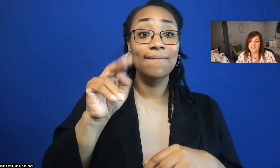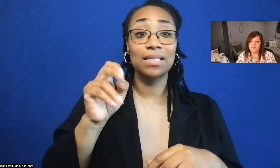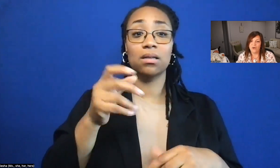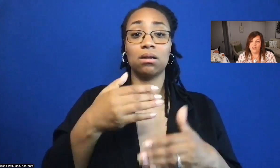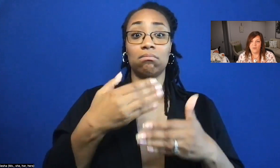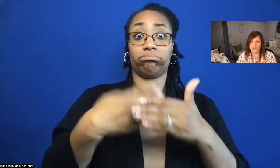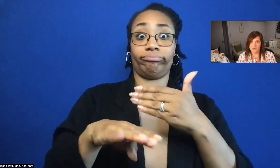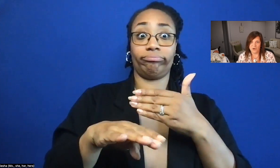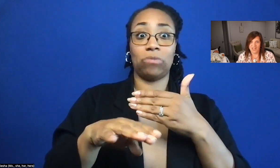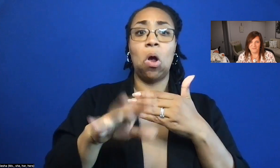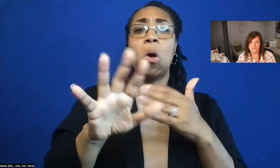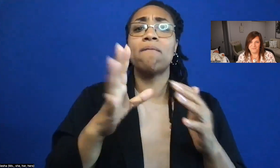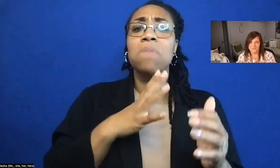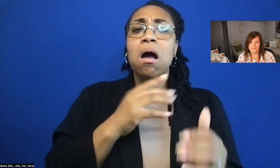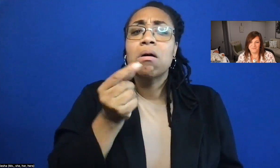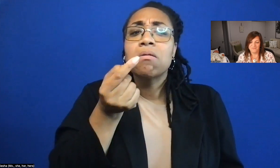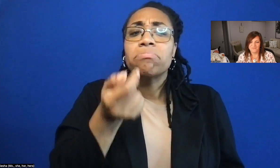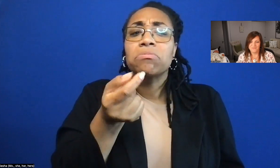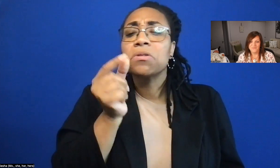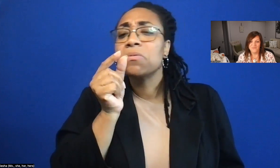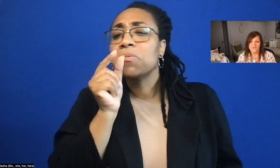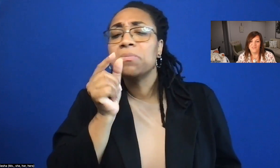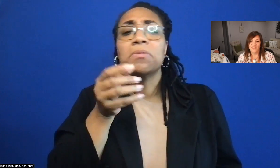with a small cup in the morning.